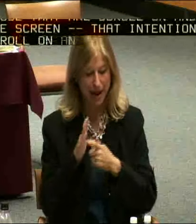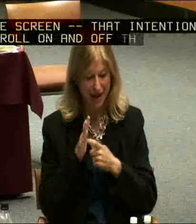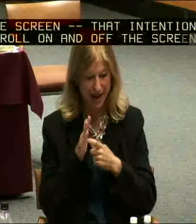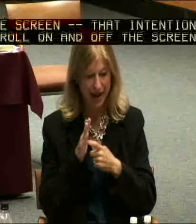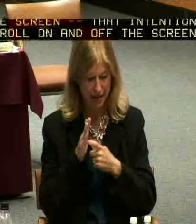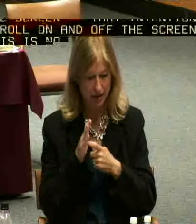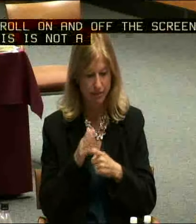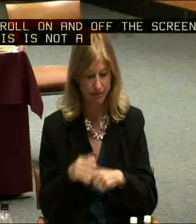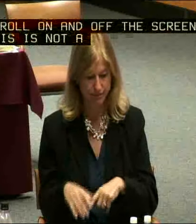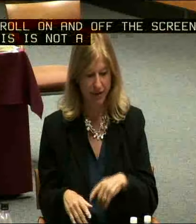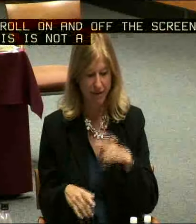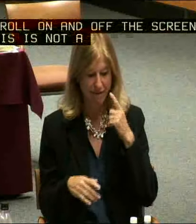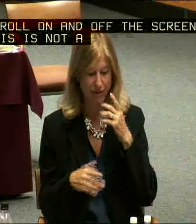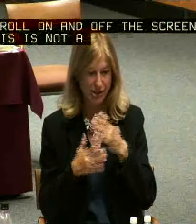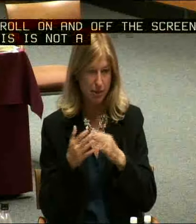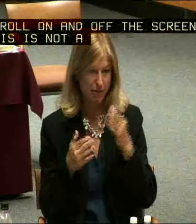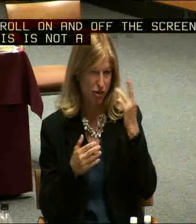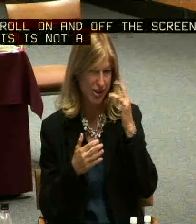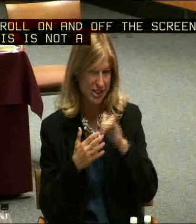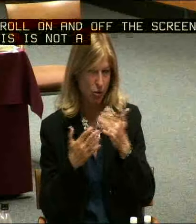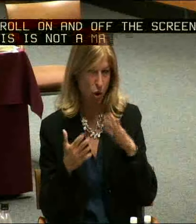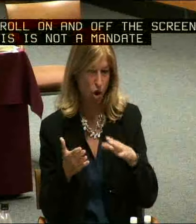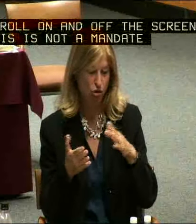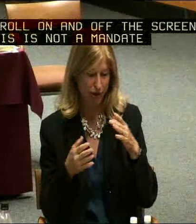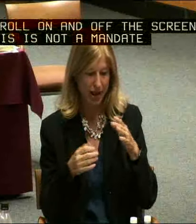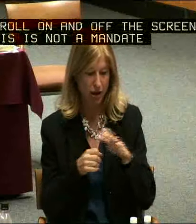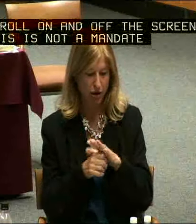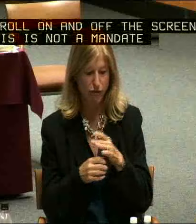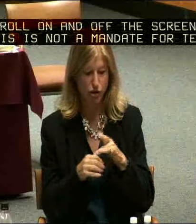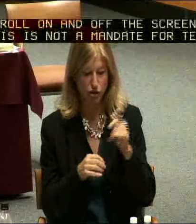text-to-speech technology is still maturing,